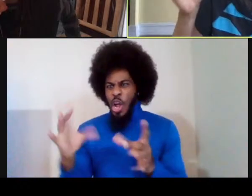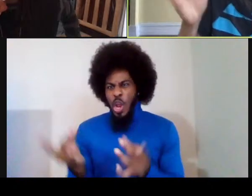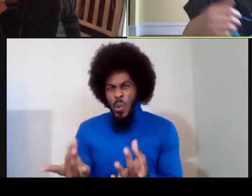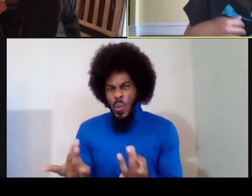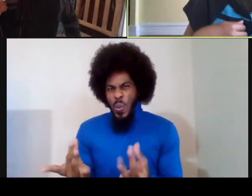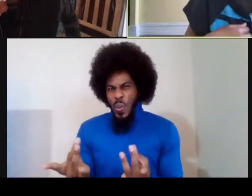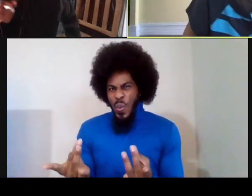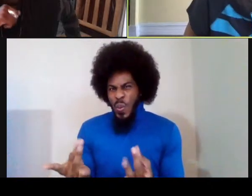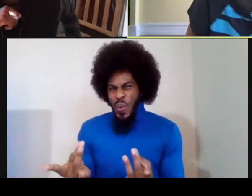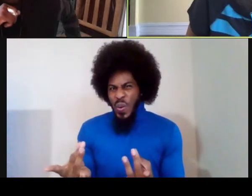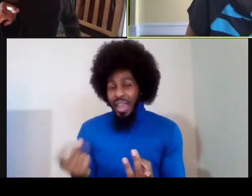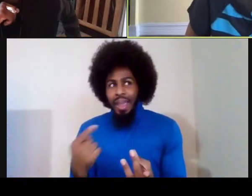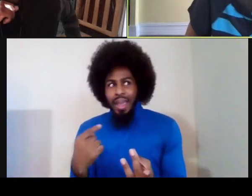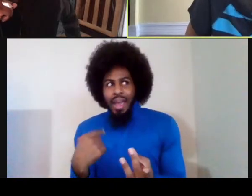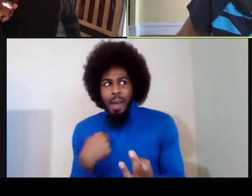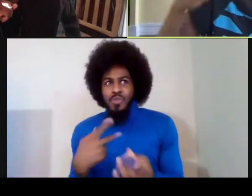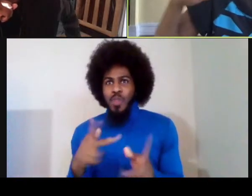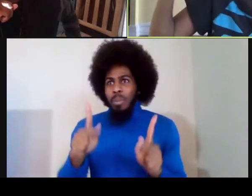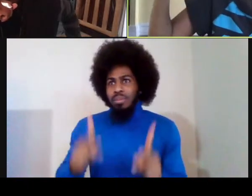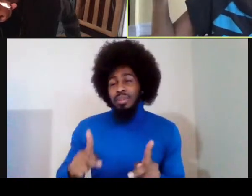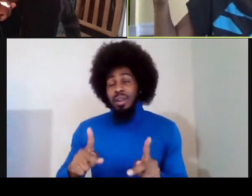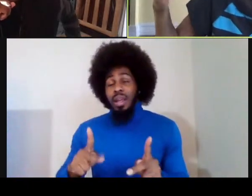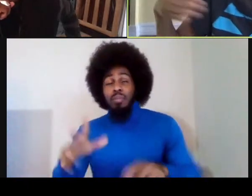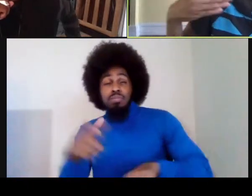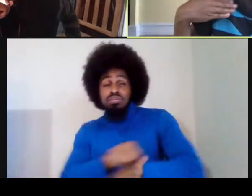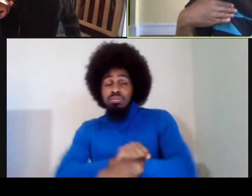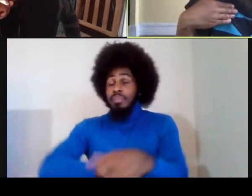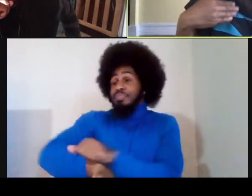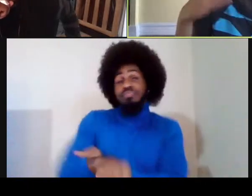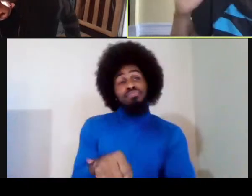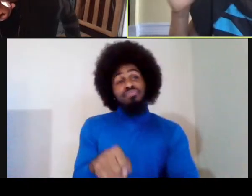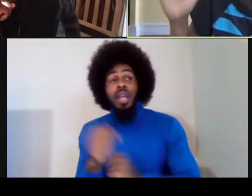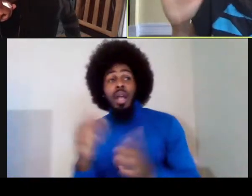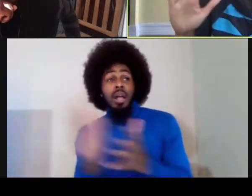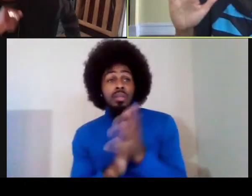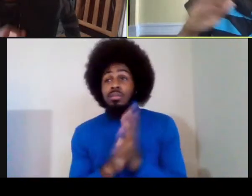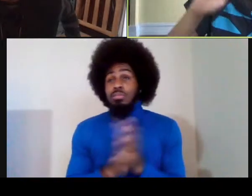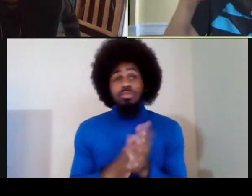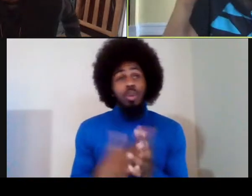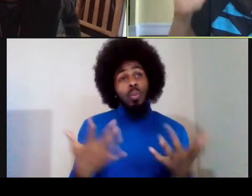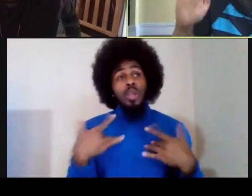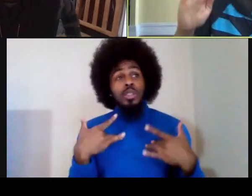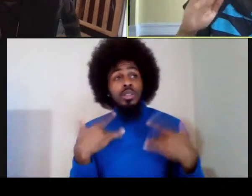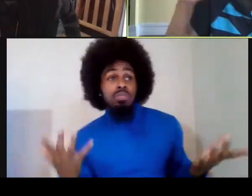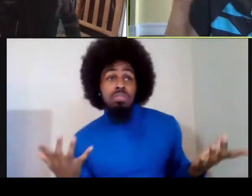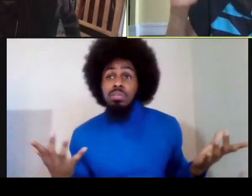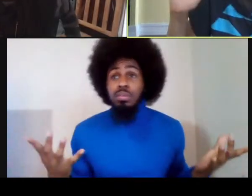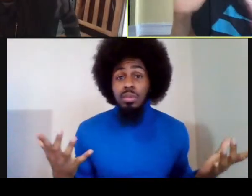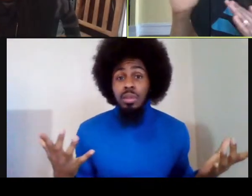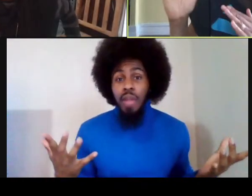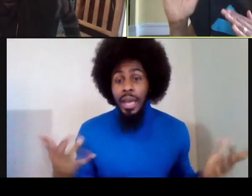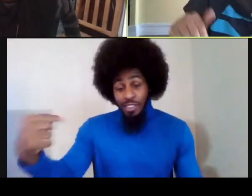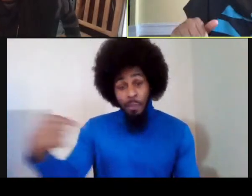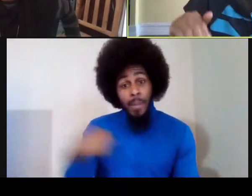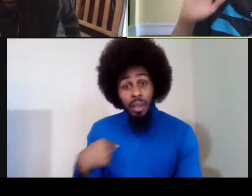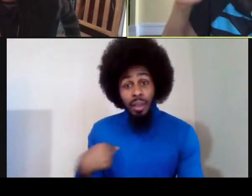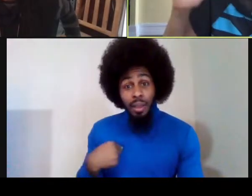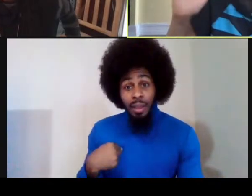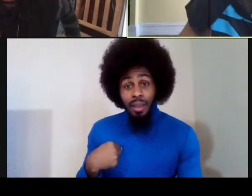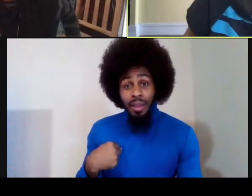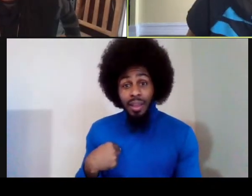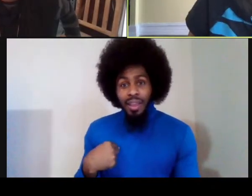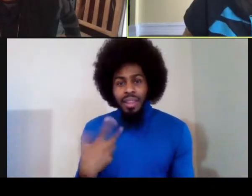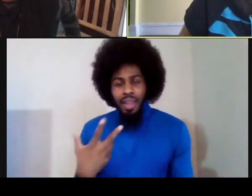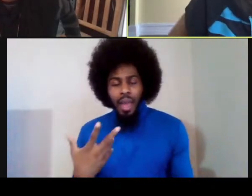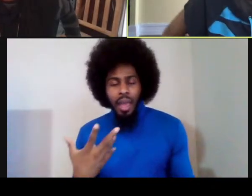I'm the set it offer. You know, there's the get it doneers and I'm the like, hold up, wait a minute, this all gotta go, this is what we doing. Like I'm